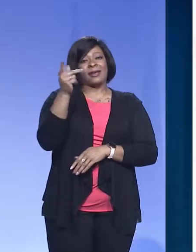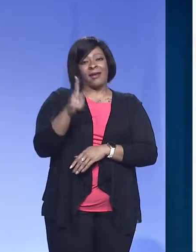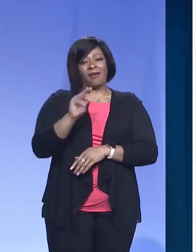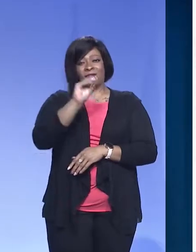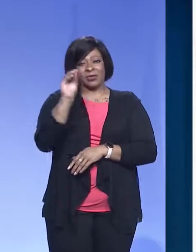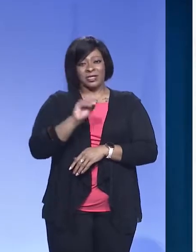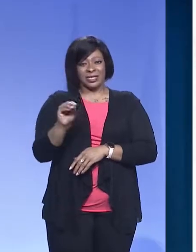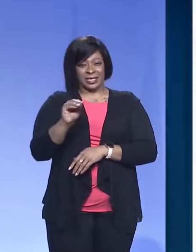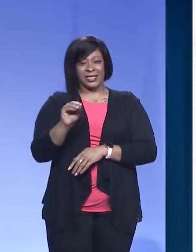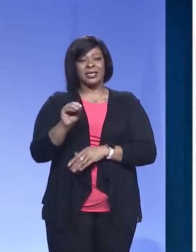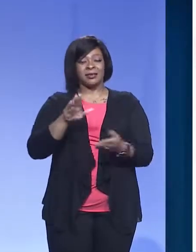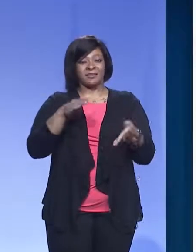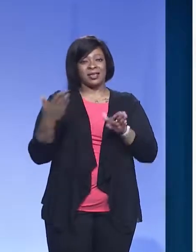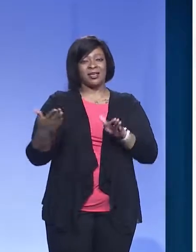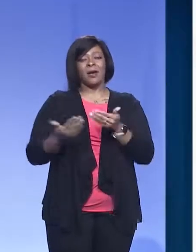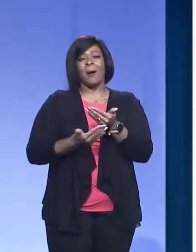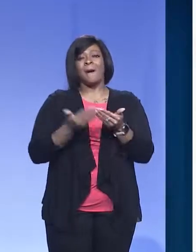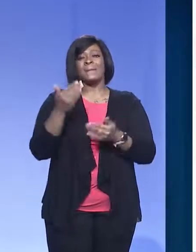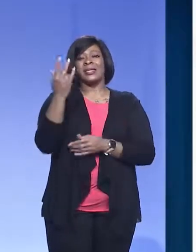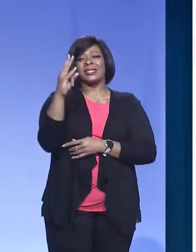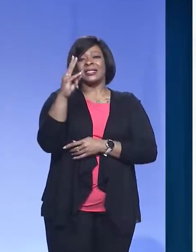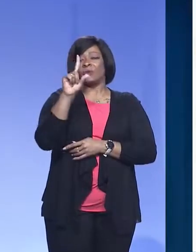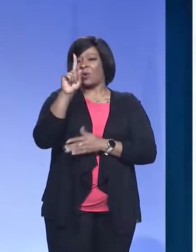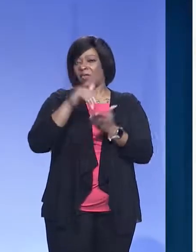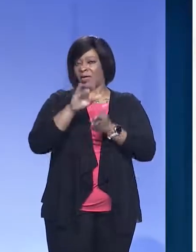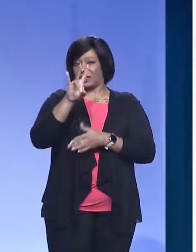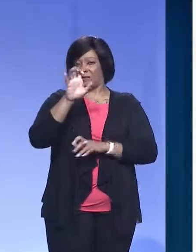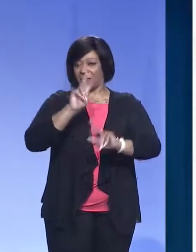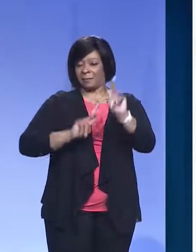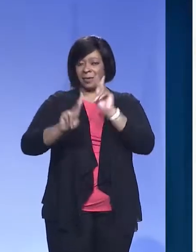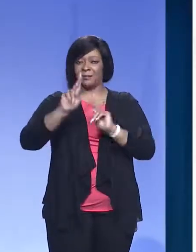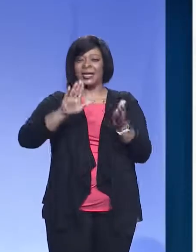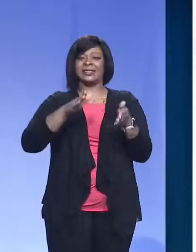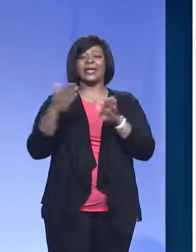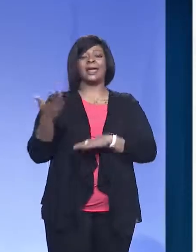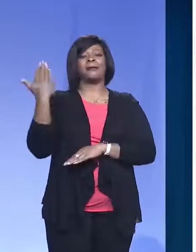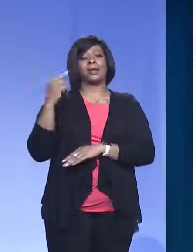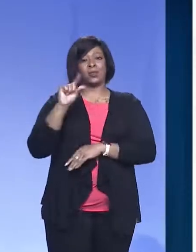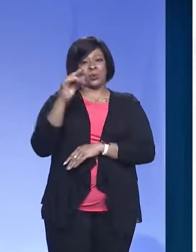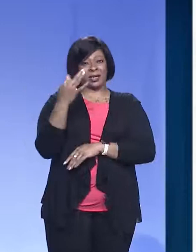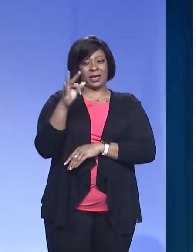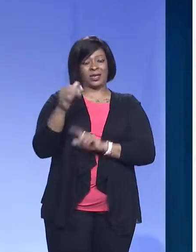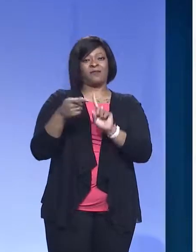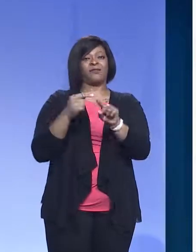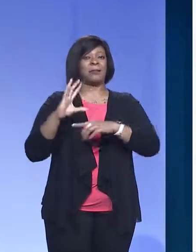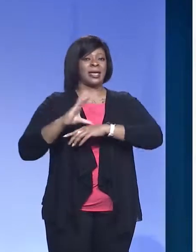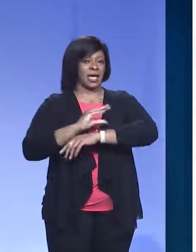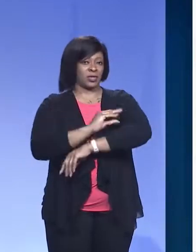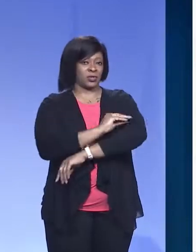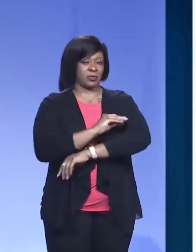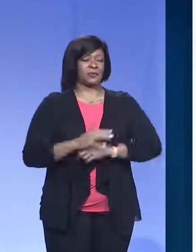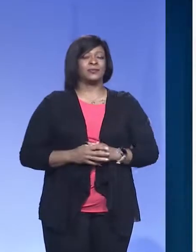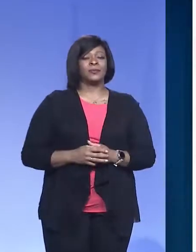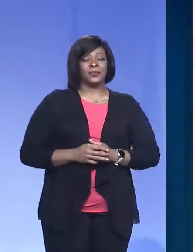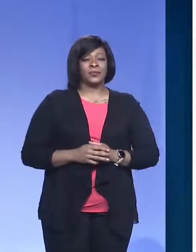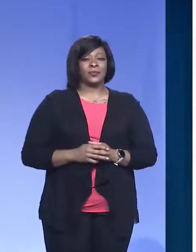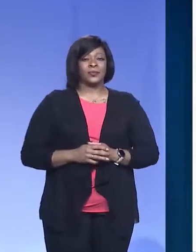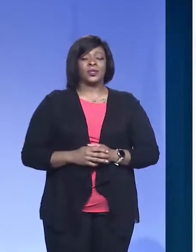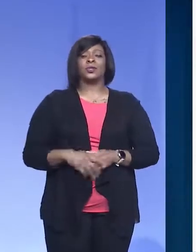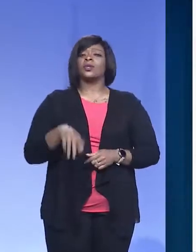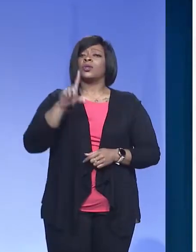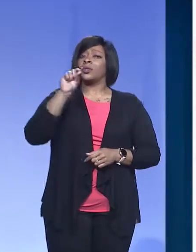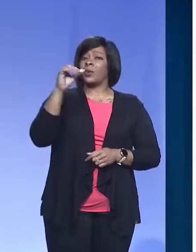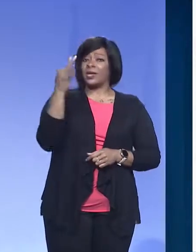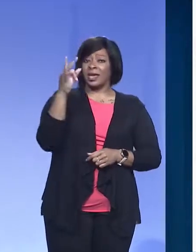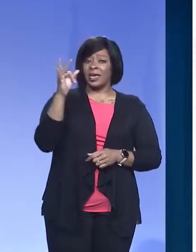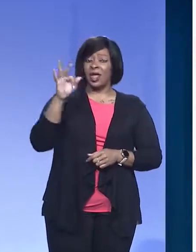of deaths and almost 1,700 people who died in 2019 from cancer. Now in